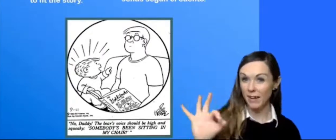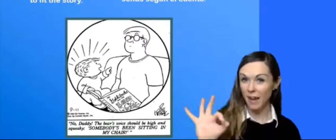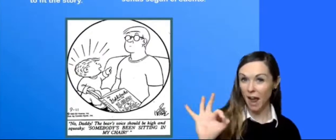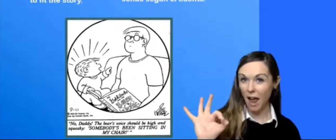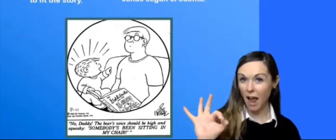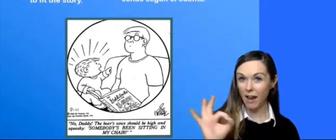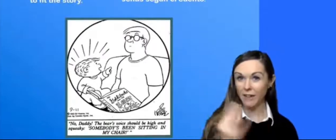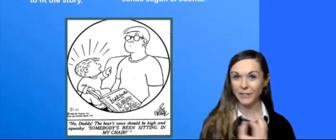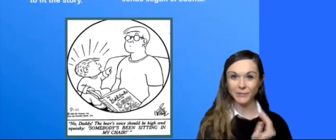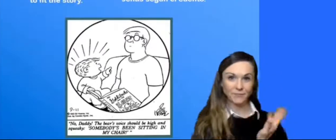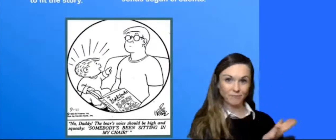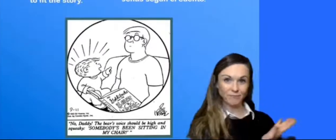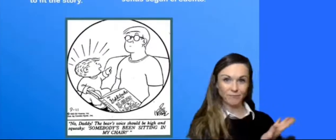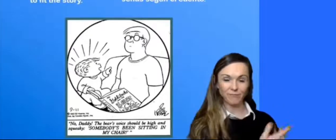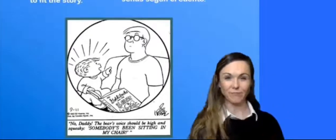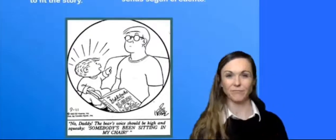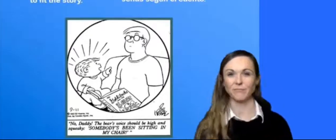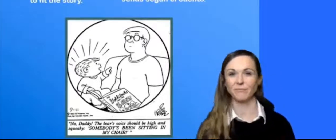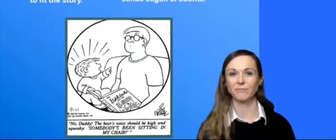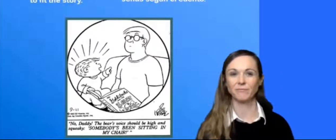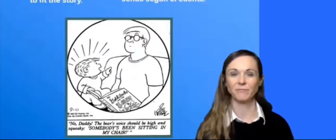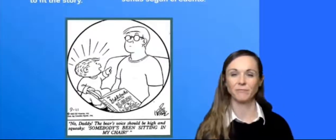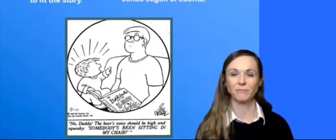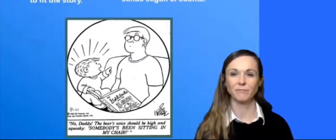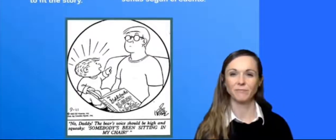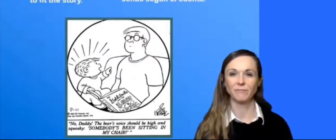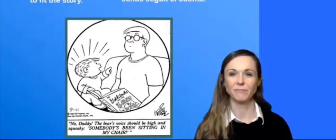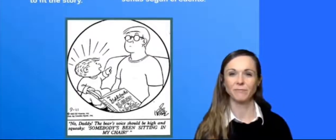whatever he is looking for.